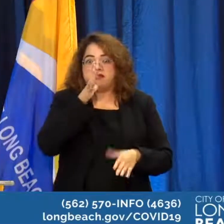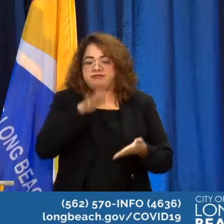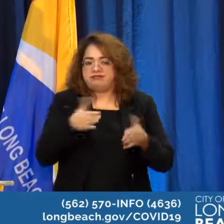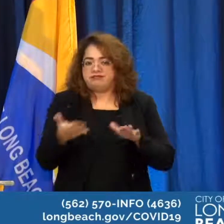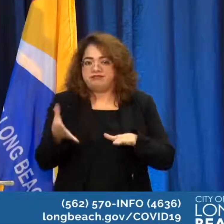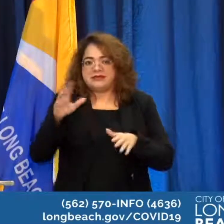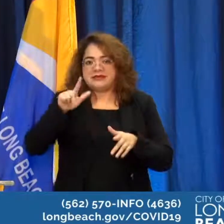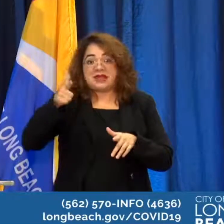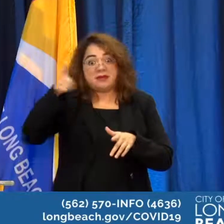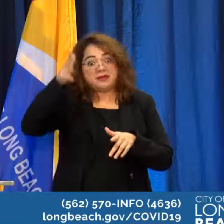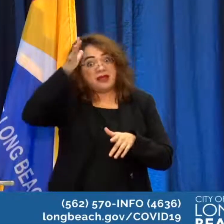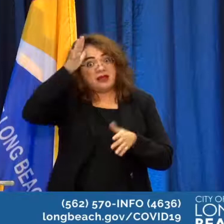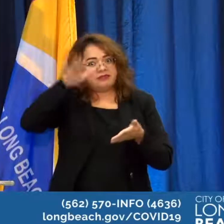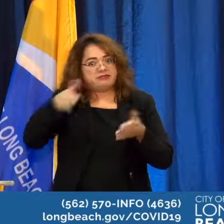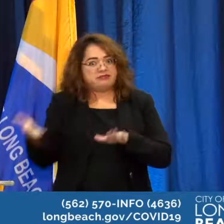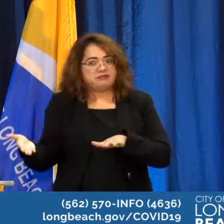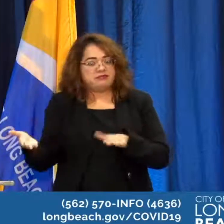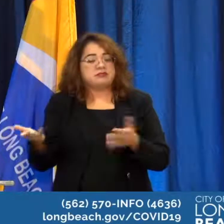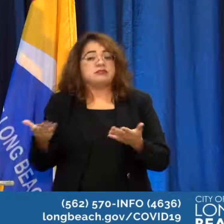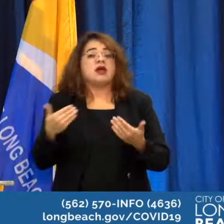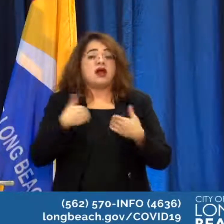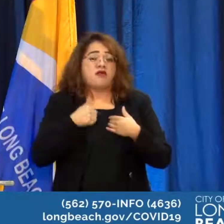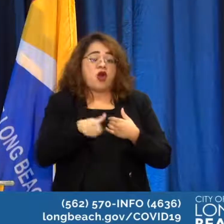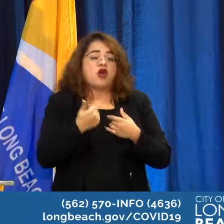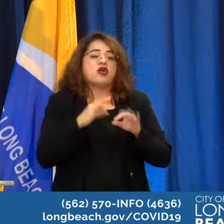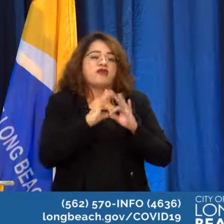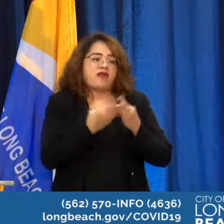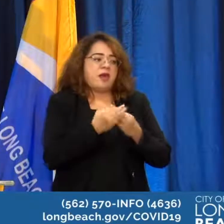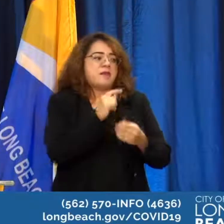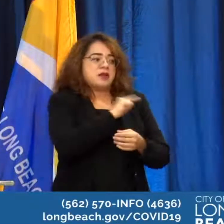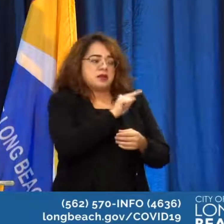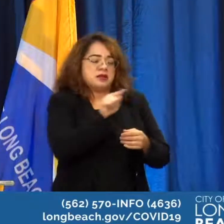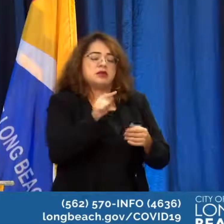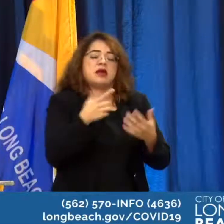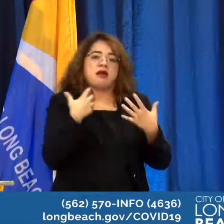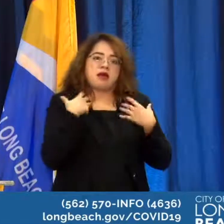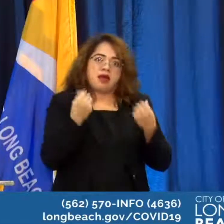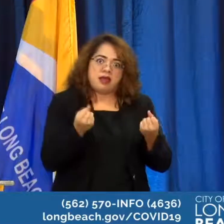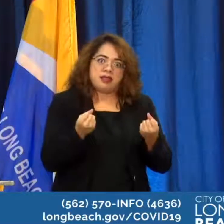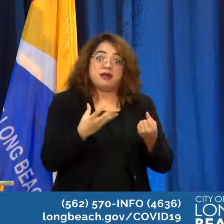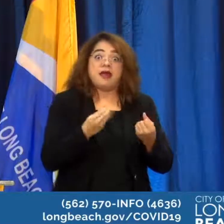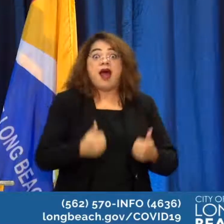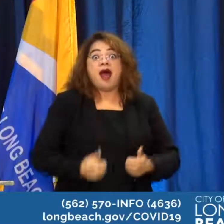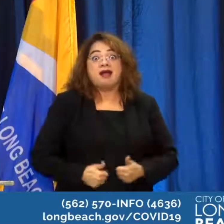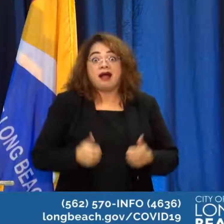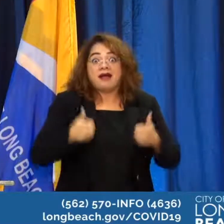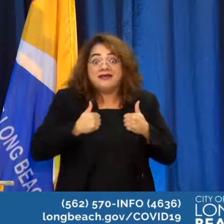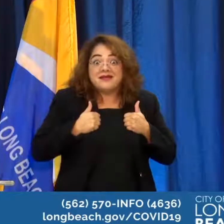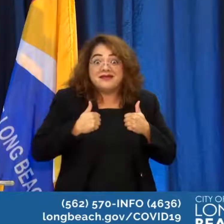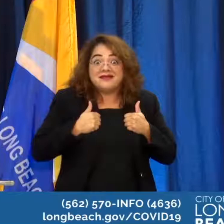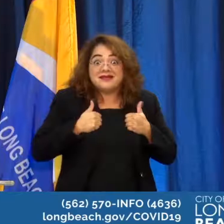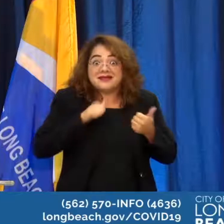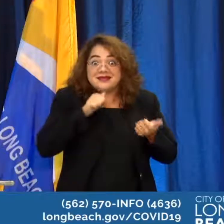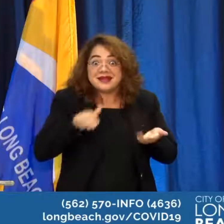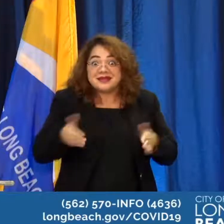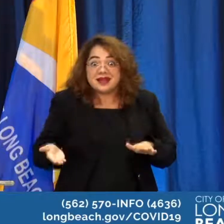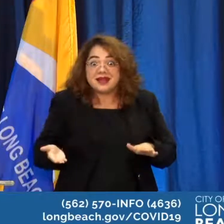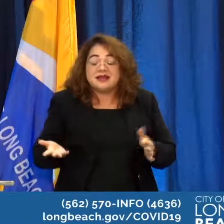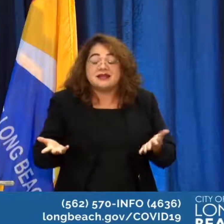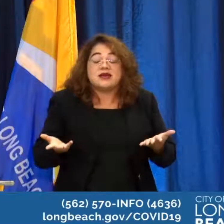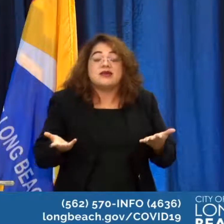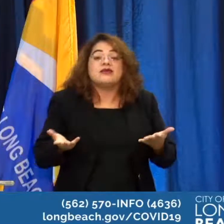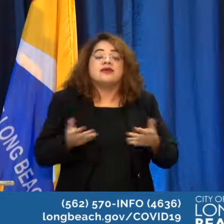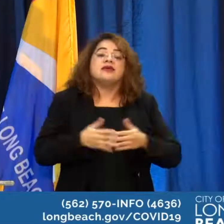I'm still thankful that I have the rest of other members of my family that are healthy and alive. And my real just hope